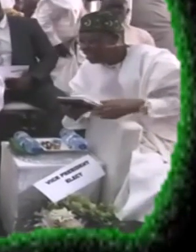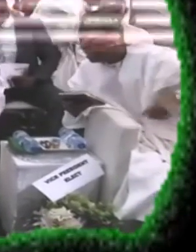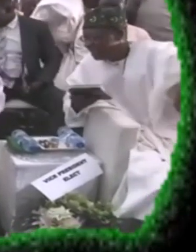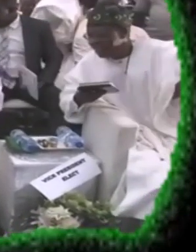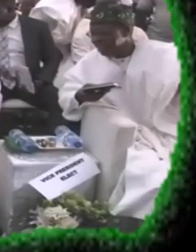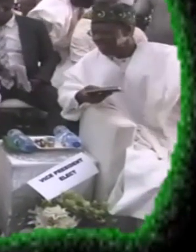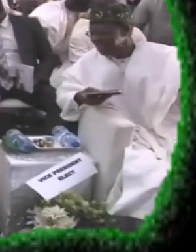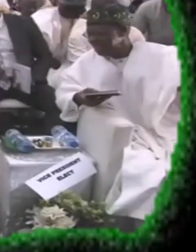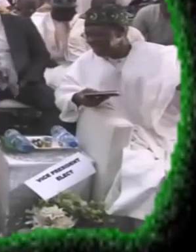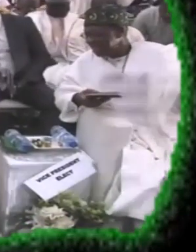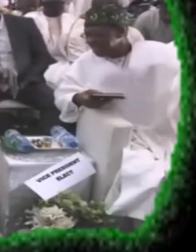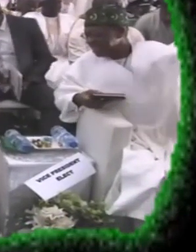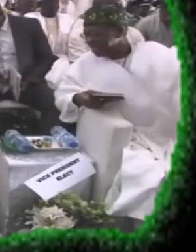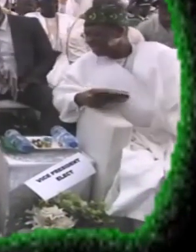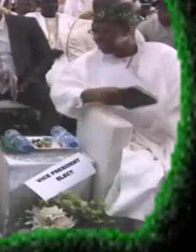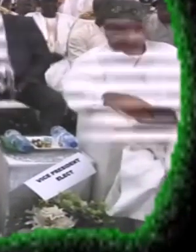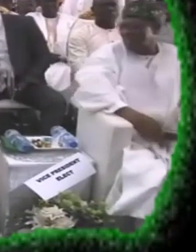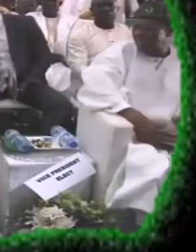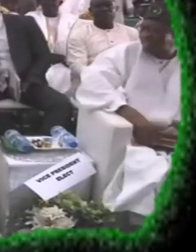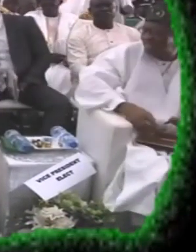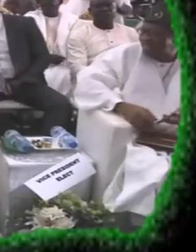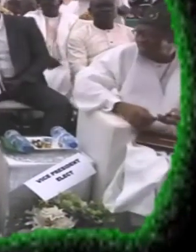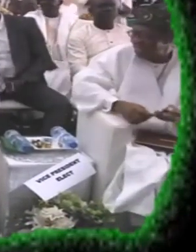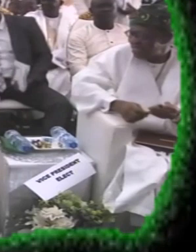urged Nigerians to support the